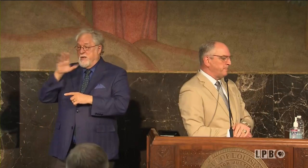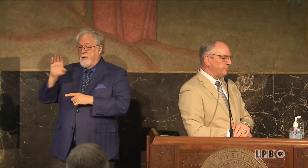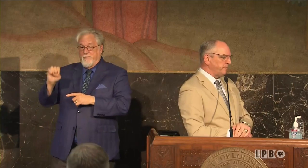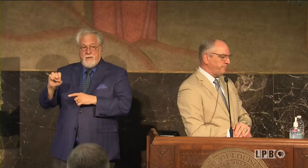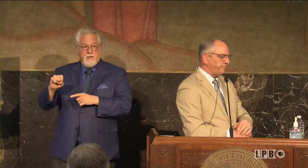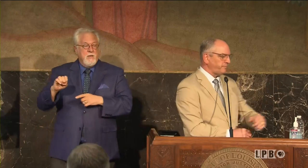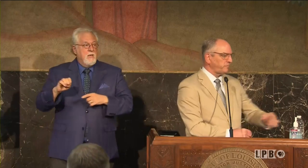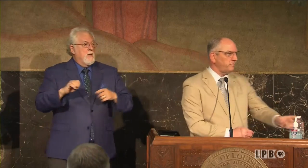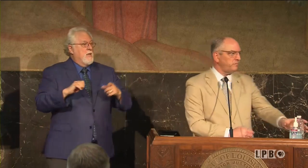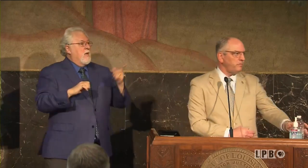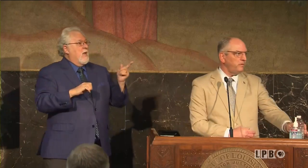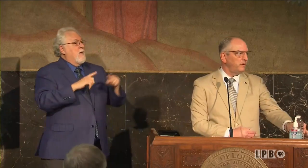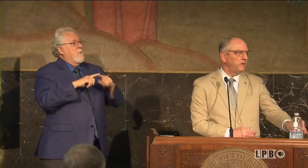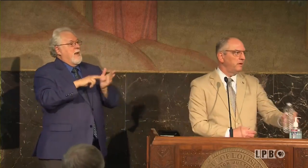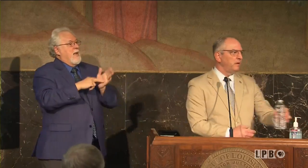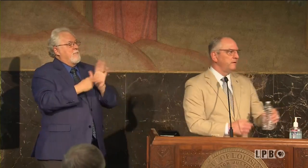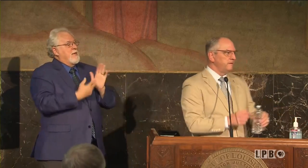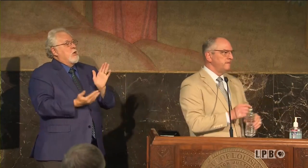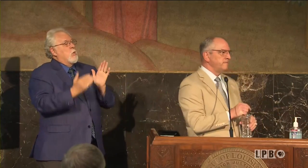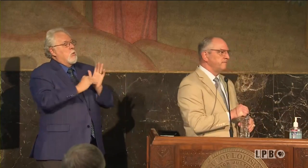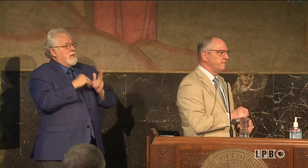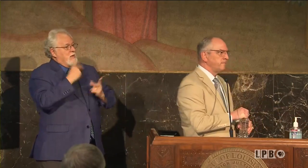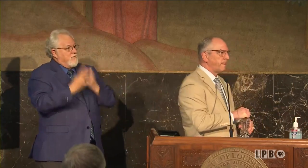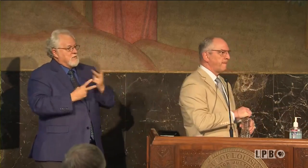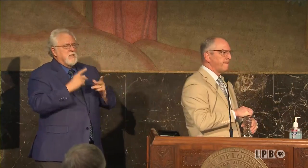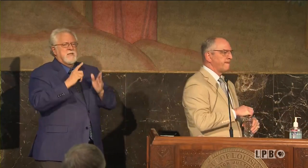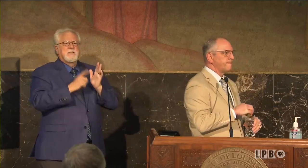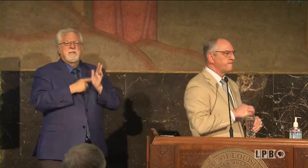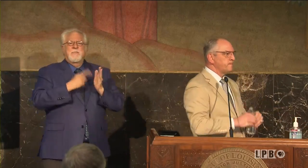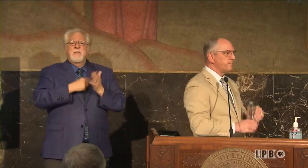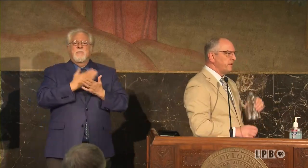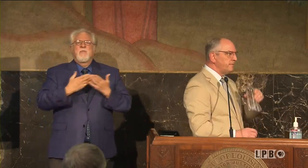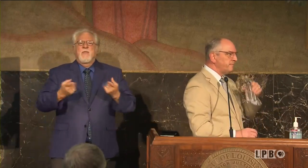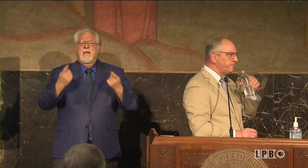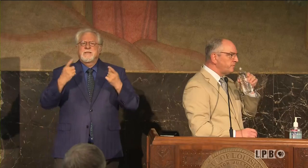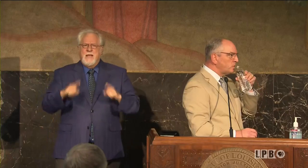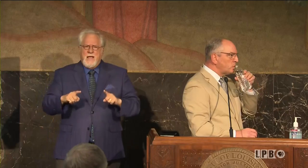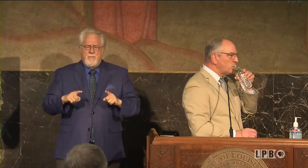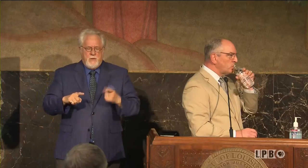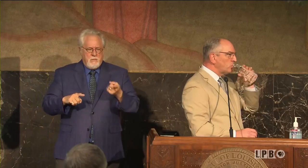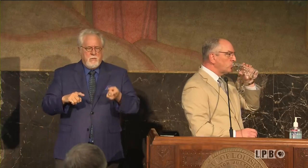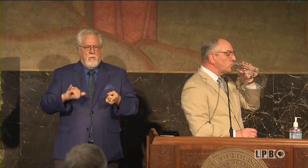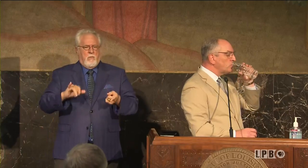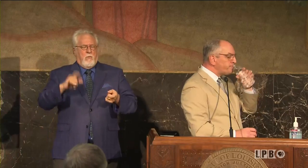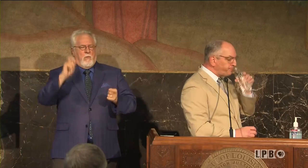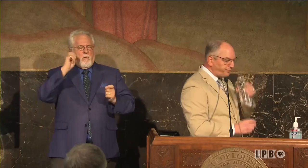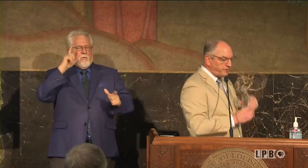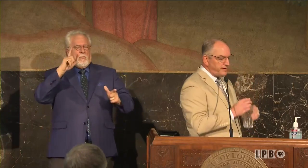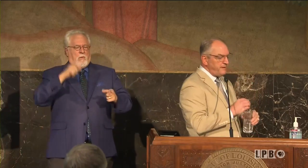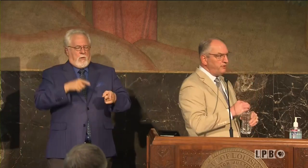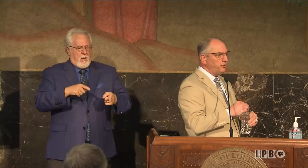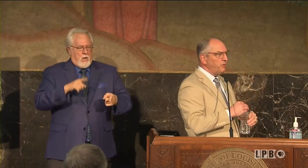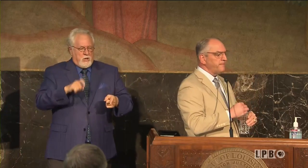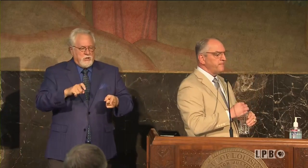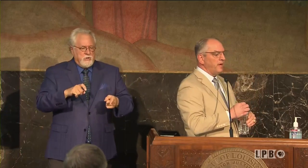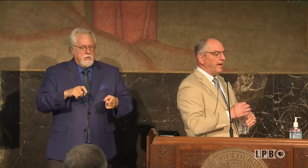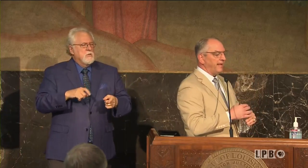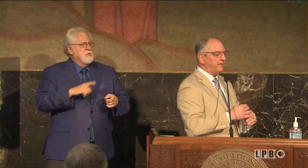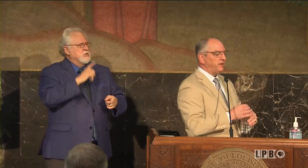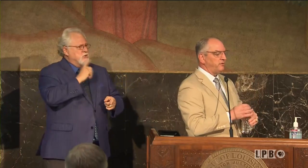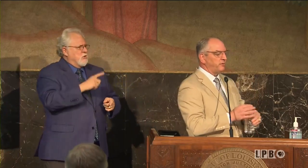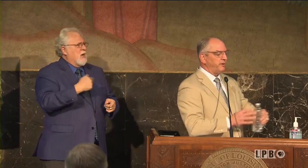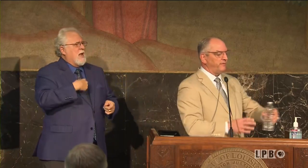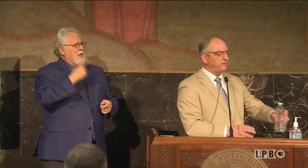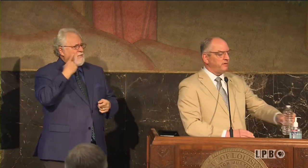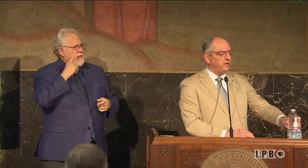to revisit some of the things? Because sometimes when things happen, it's an eye-opening situation. You know, should you revisit? Sure. And I